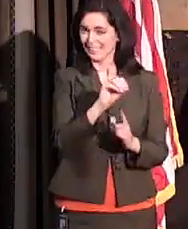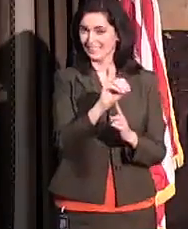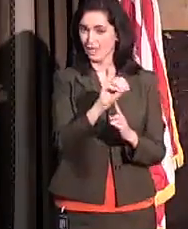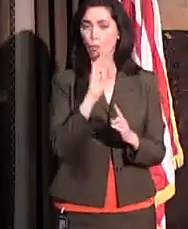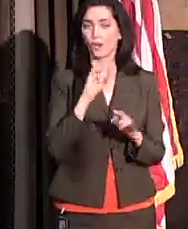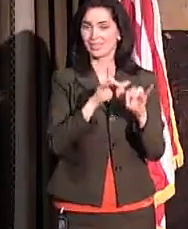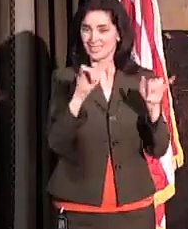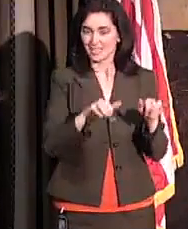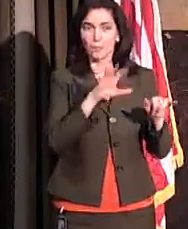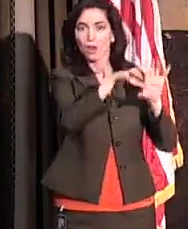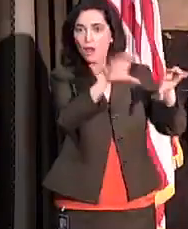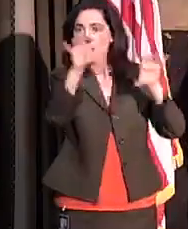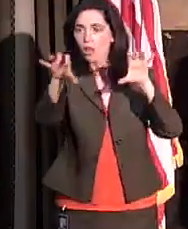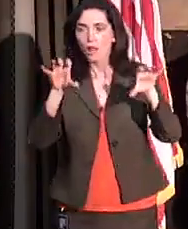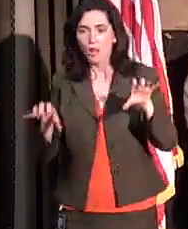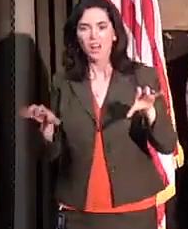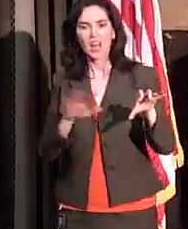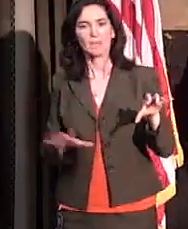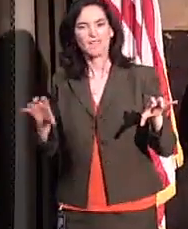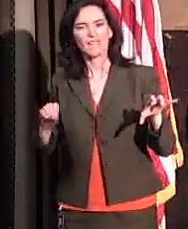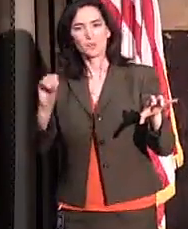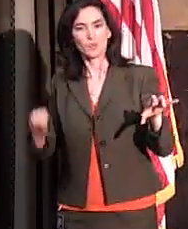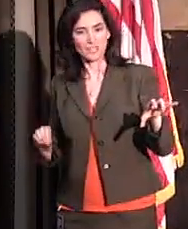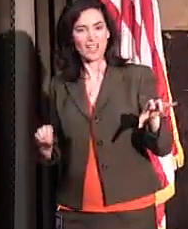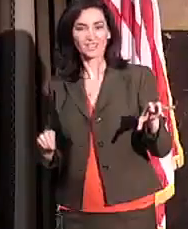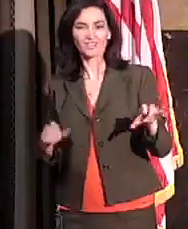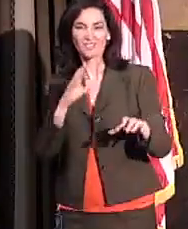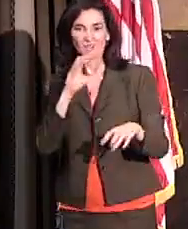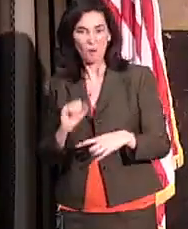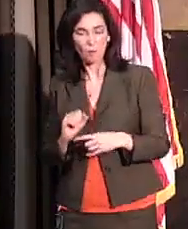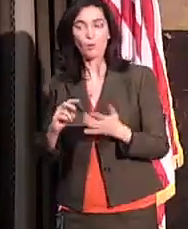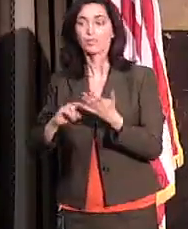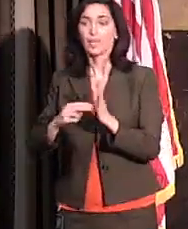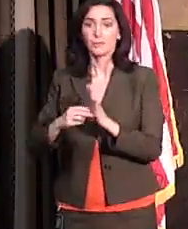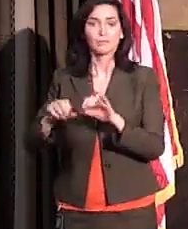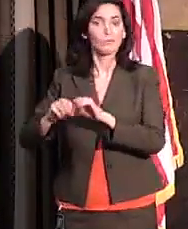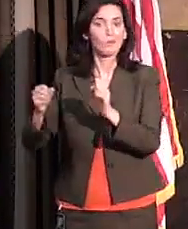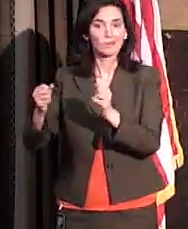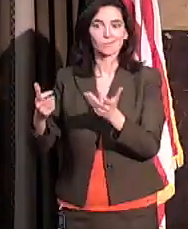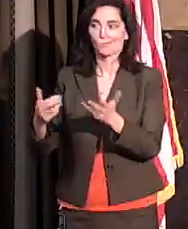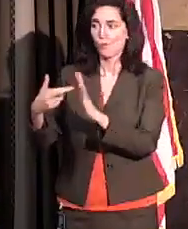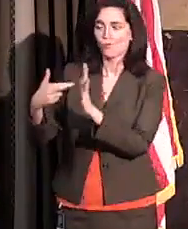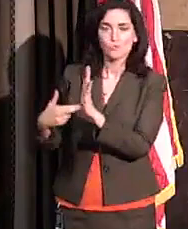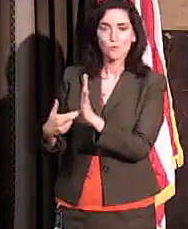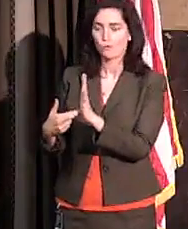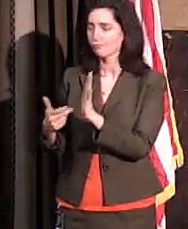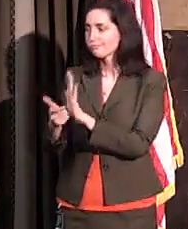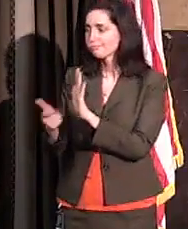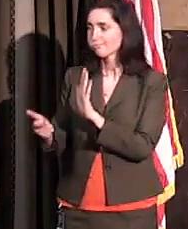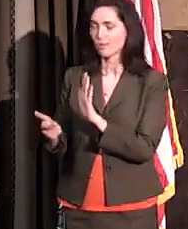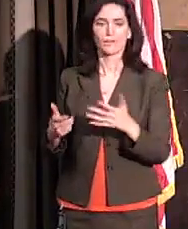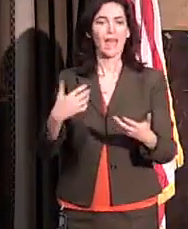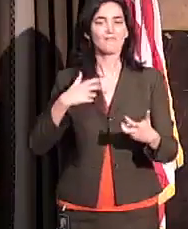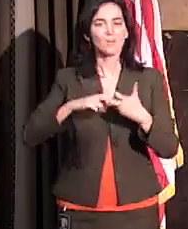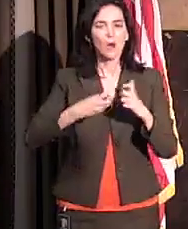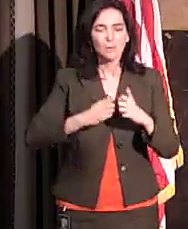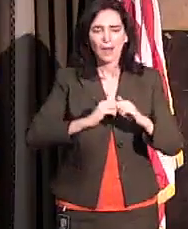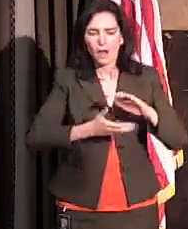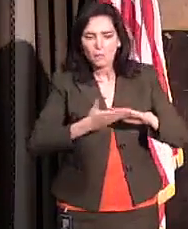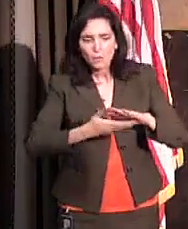water systems. What that means is that there are violations regarding water quality standards, infrastructure problems,